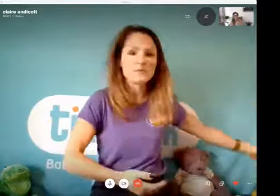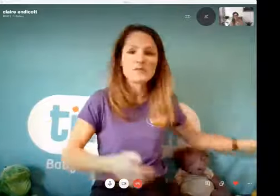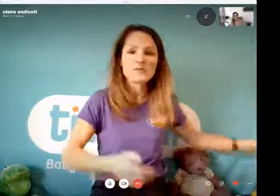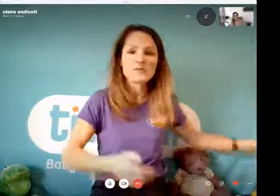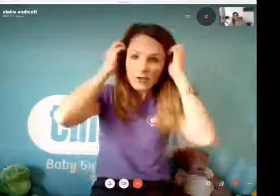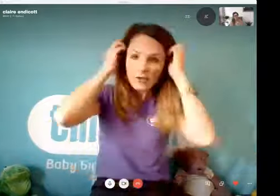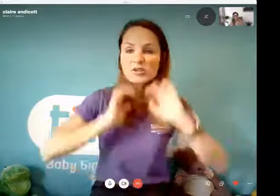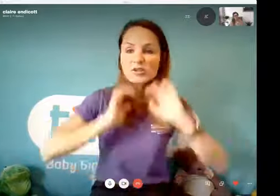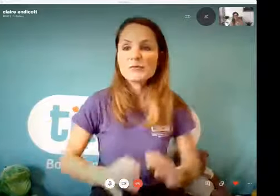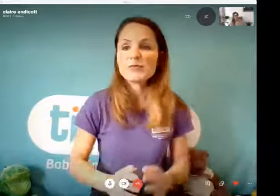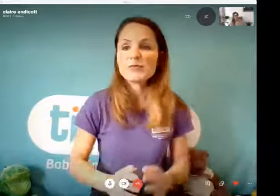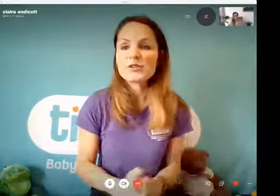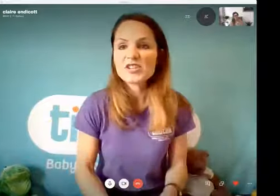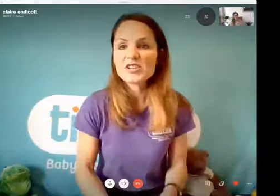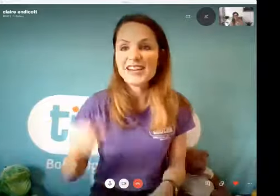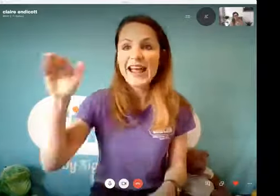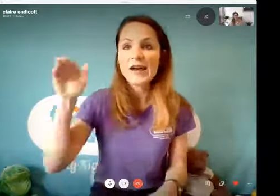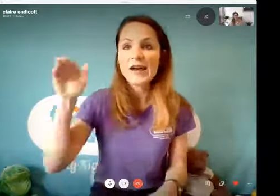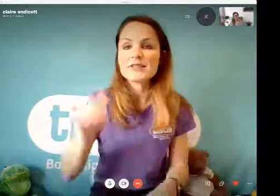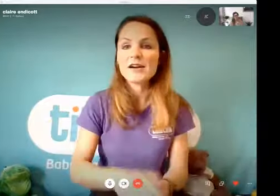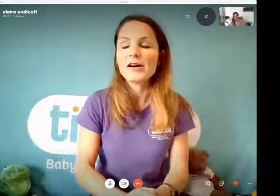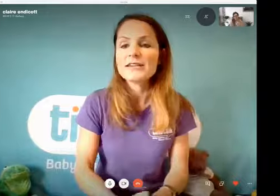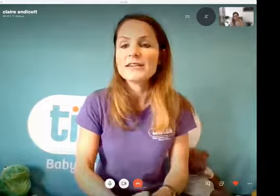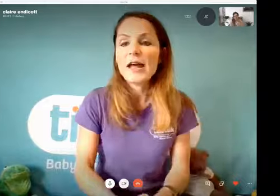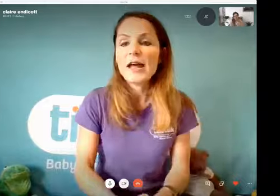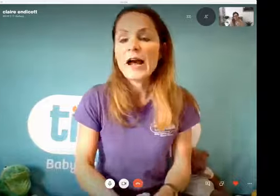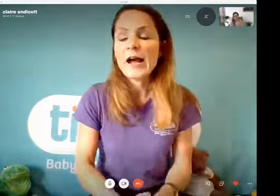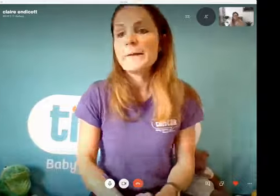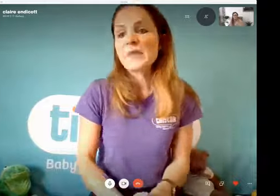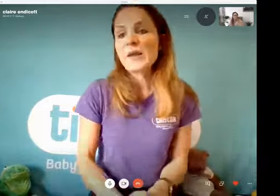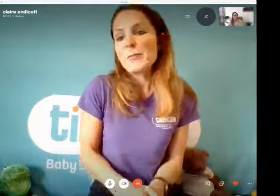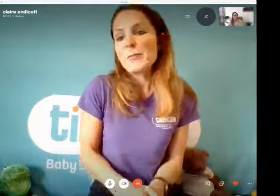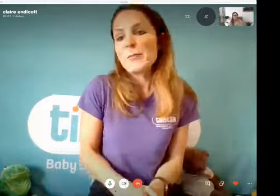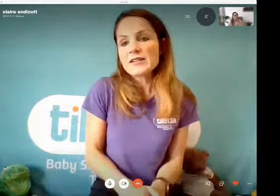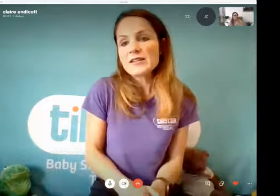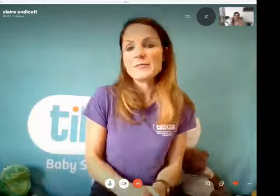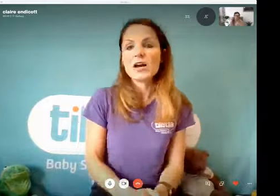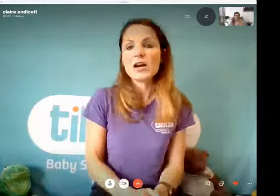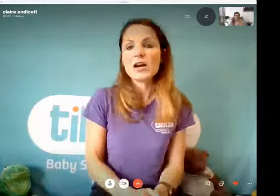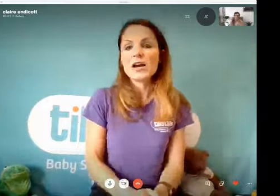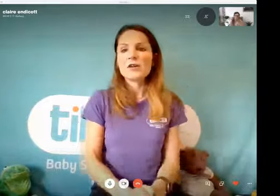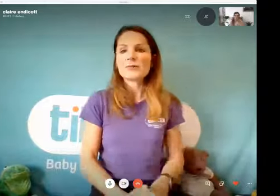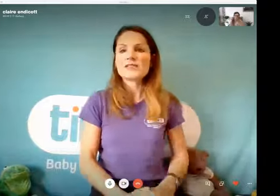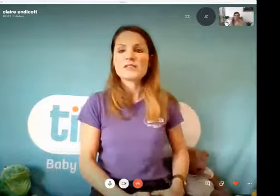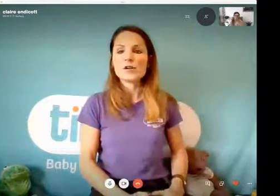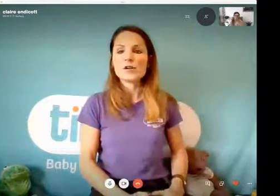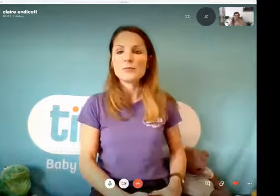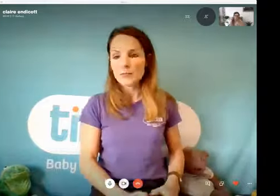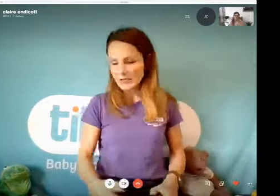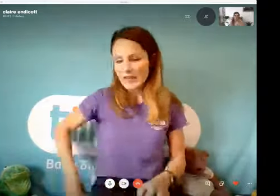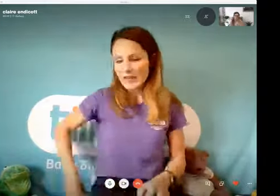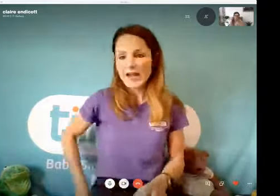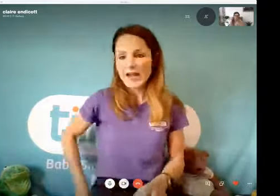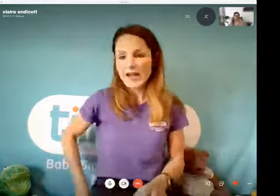not too much pressure to get outside. But at the same time, I know you wanted to probably do that. You'll make